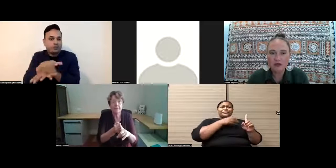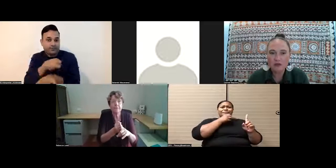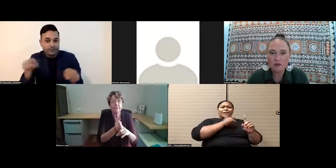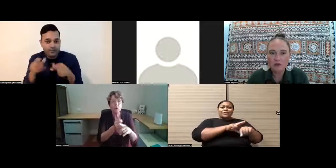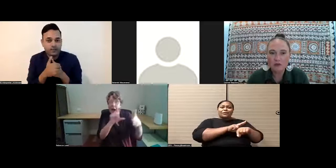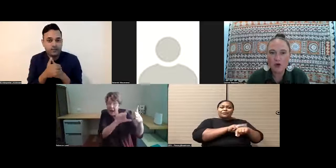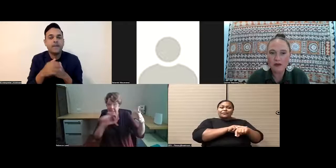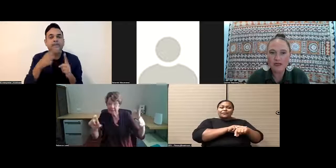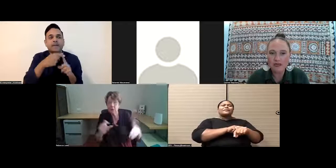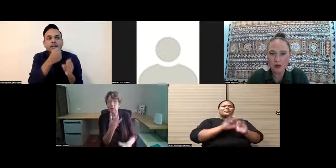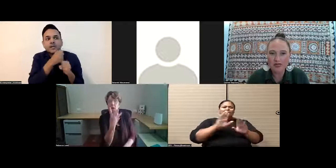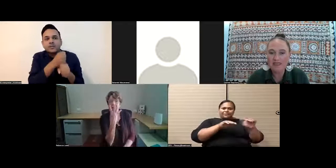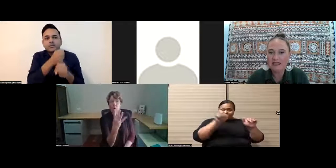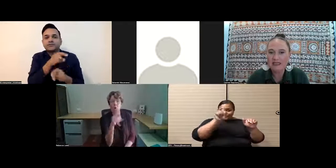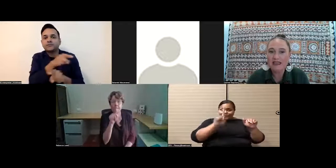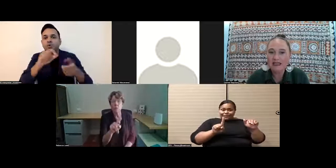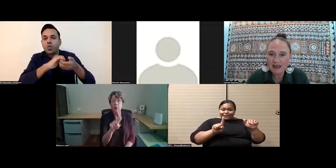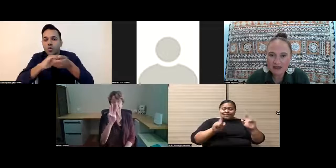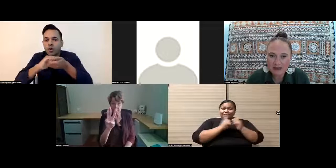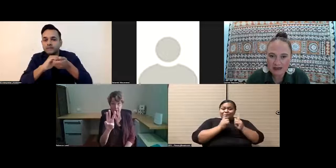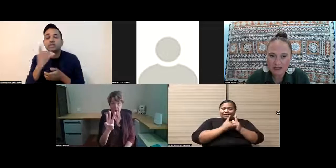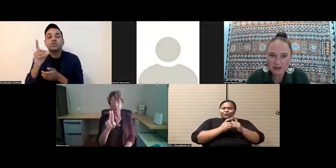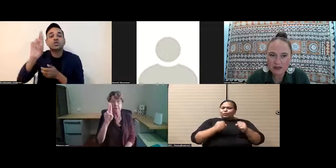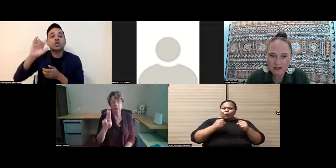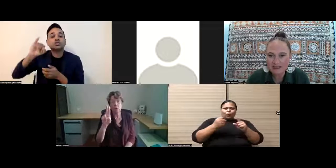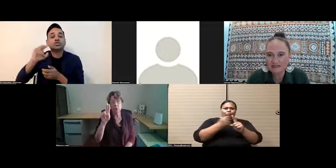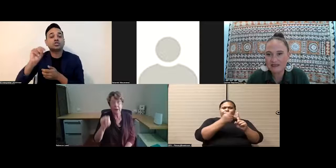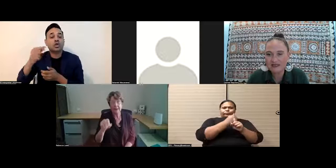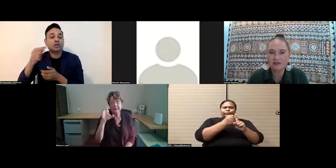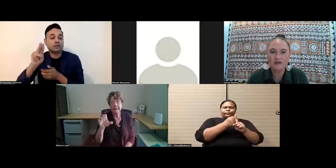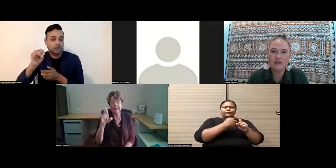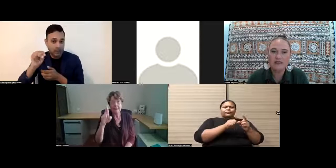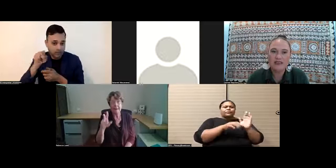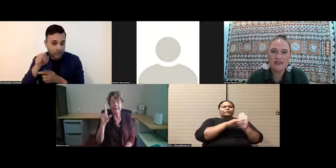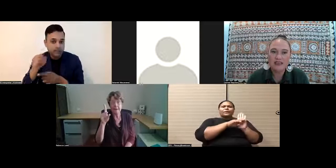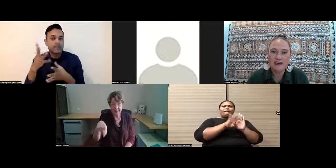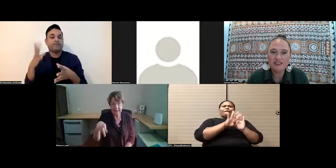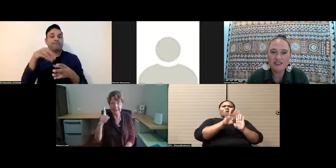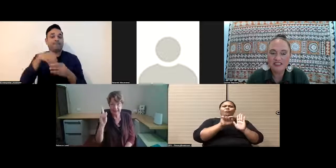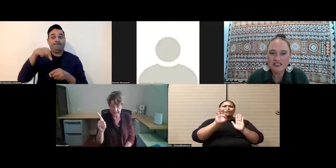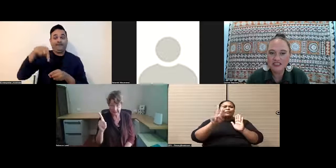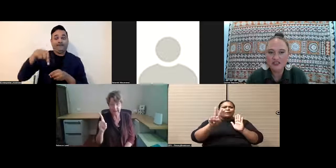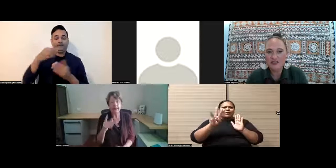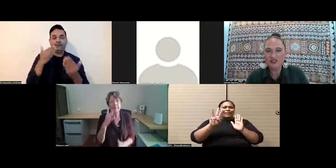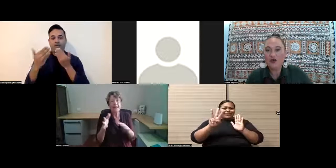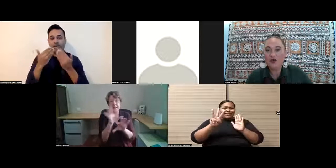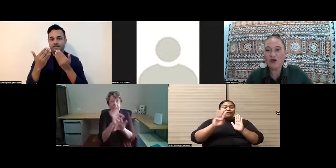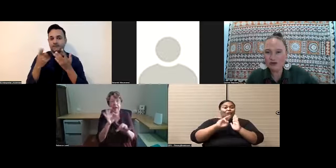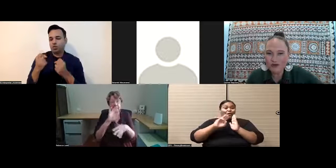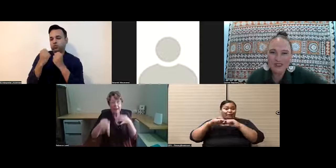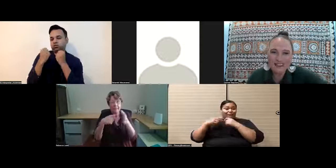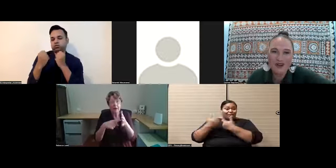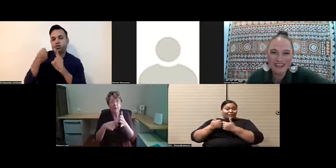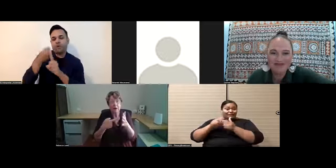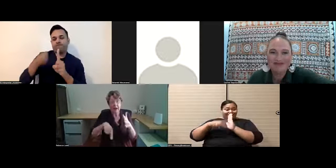Convention, more commonly known as the Nothing About Us Without Us article. Congratulations, Jonathan, on your